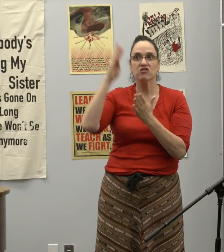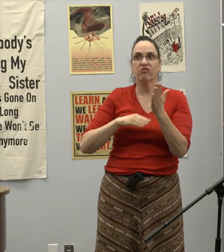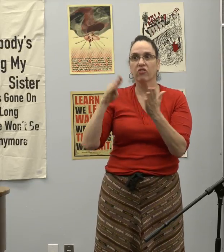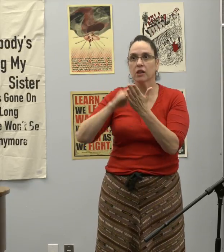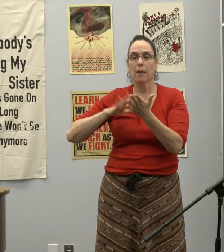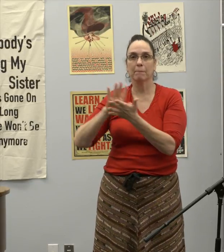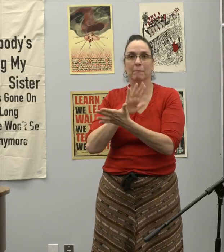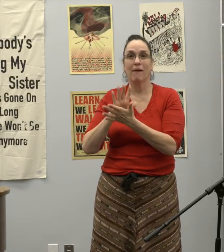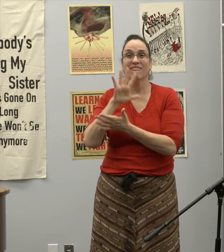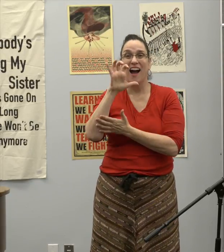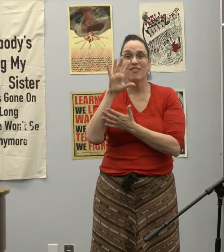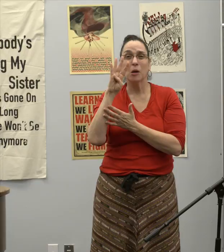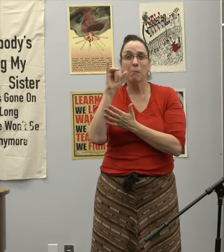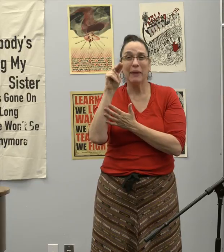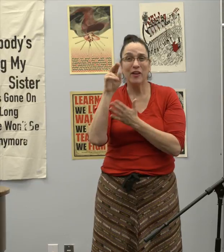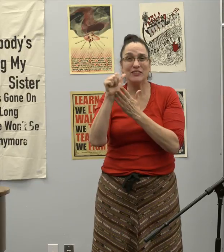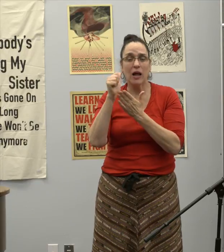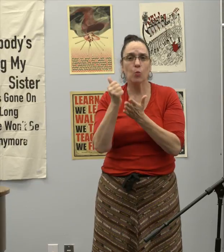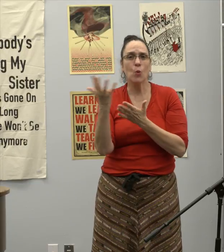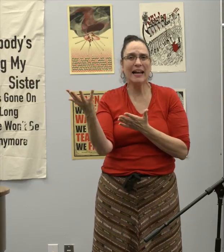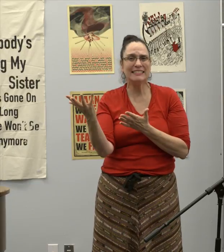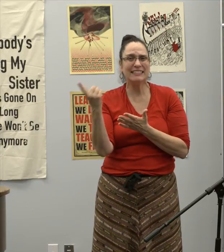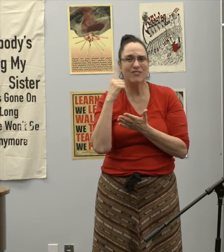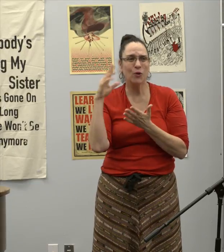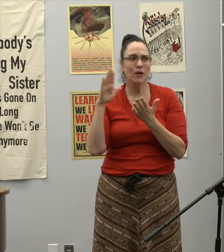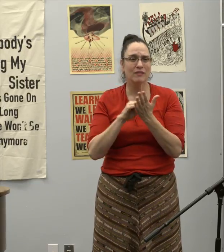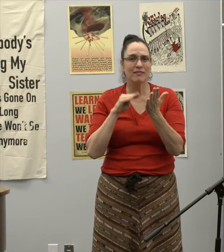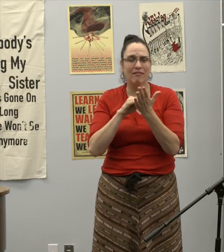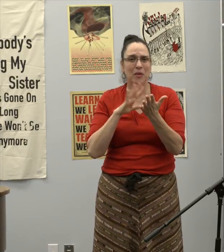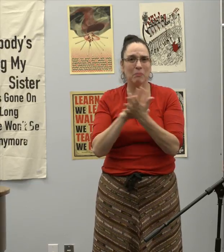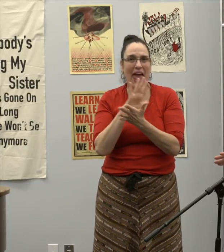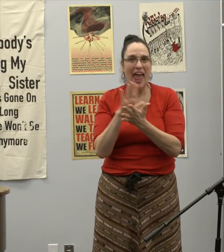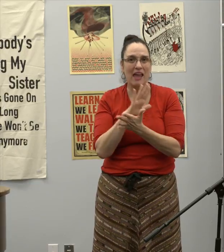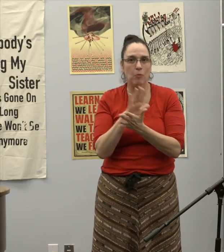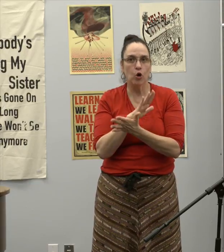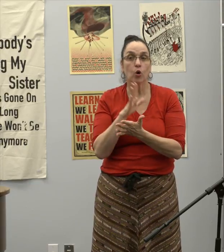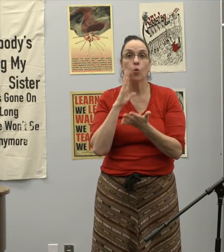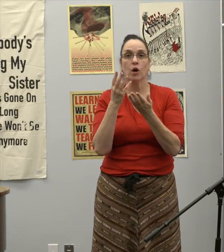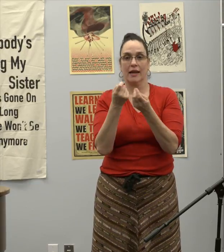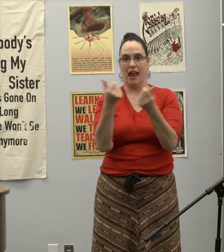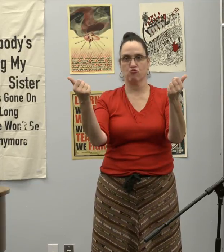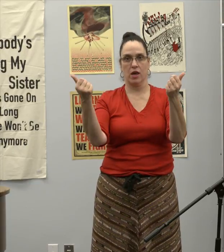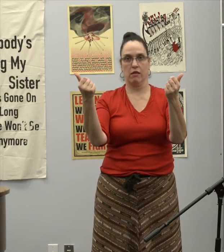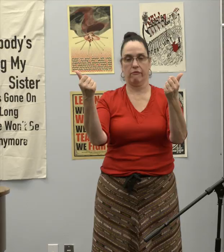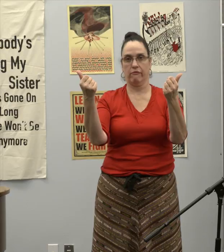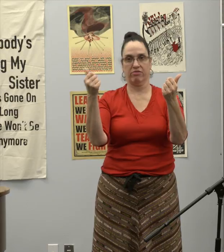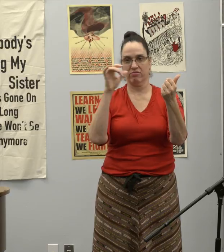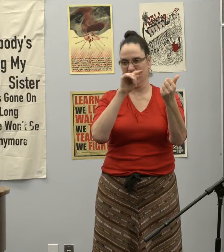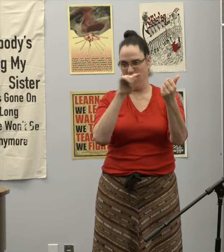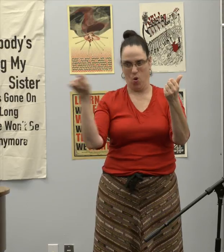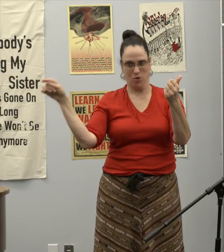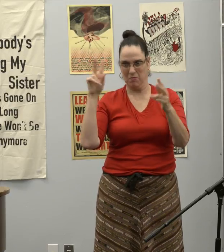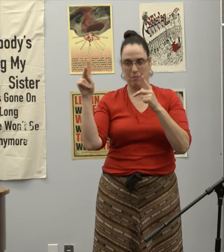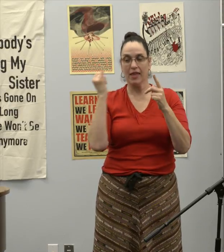$500 billion a year going for paperwork that would disappear if we went to single